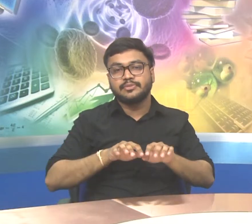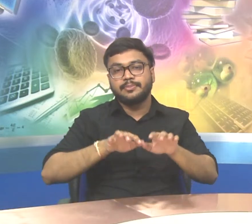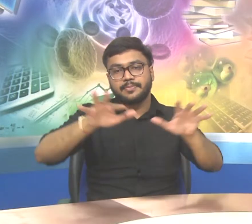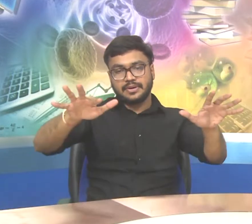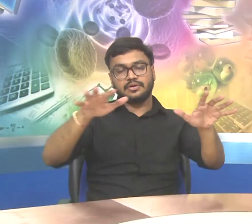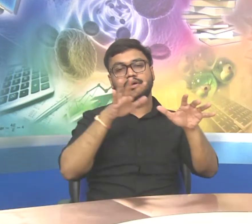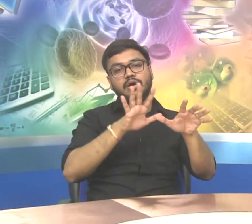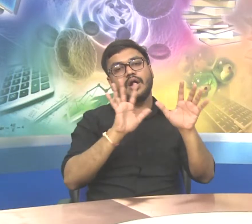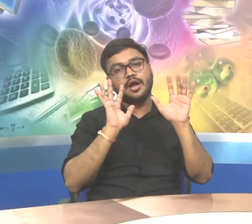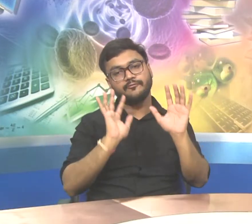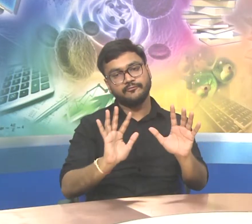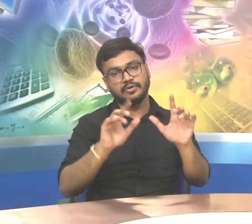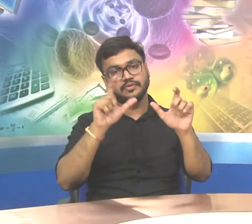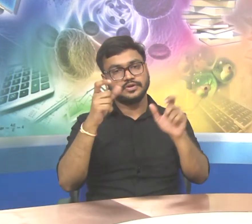earliest life forms.